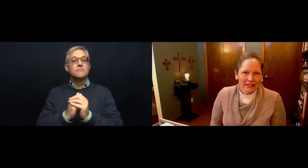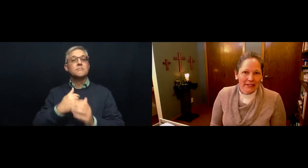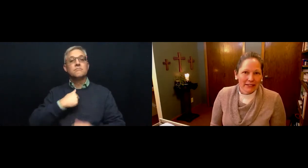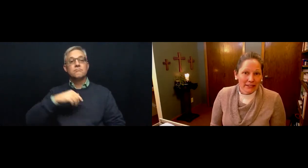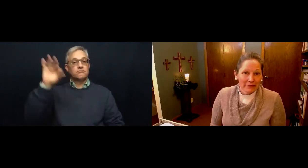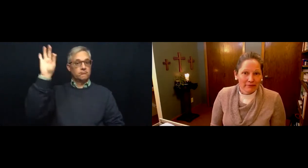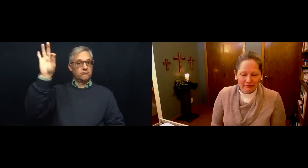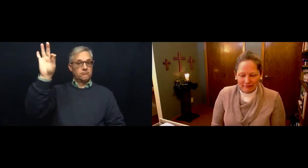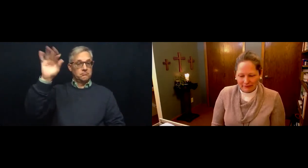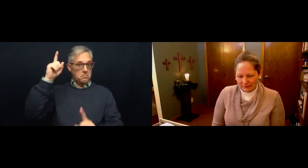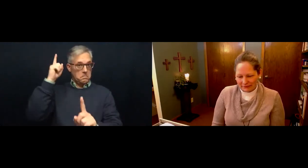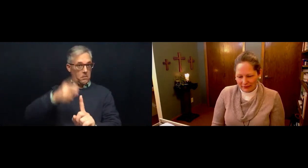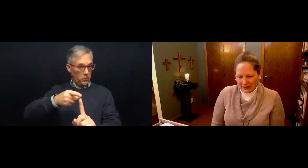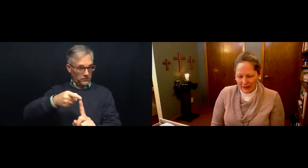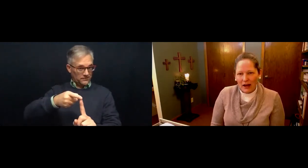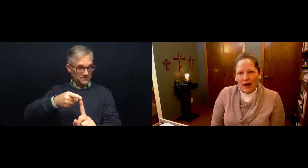is this.